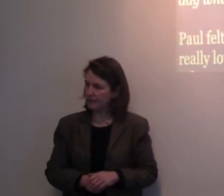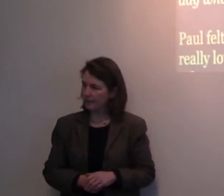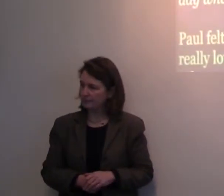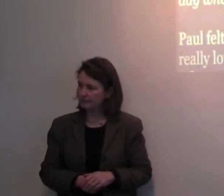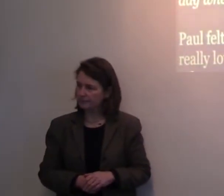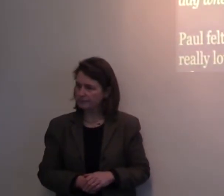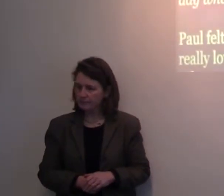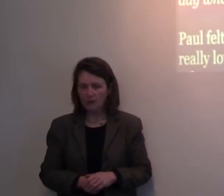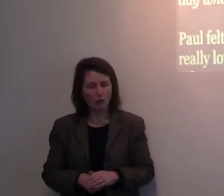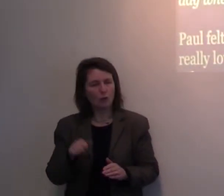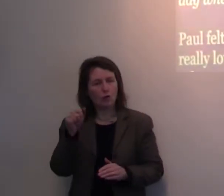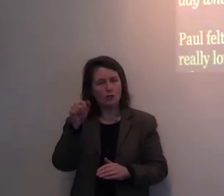Chapter 1, verse